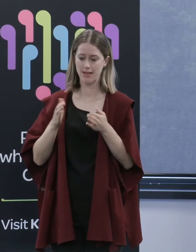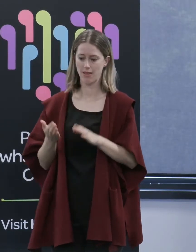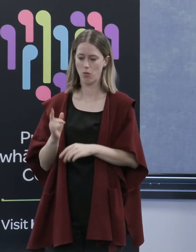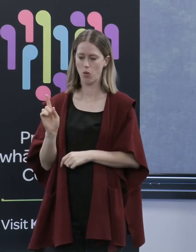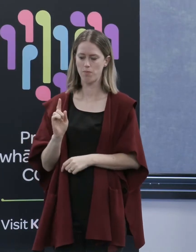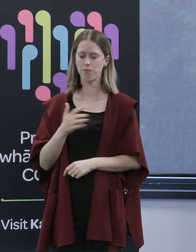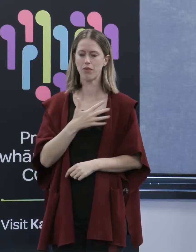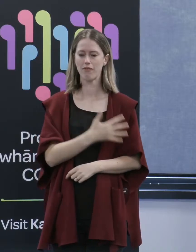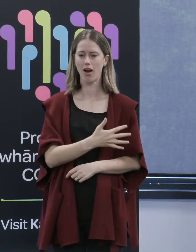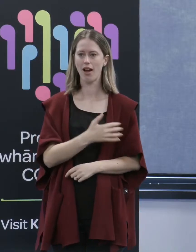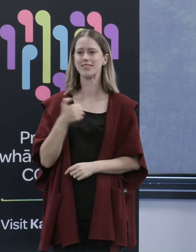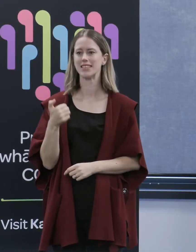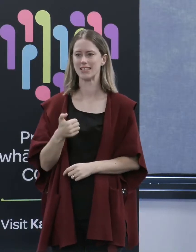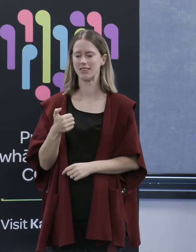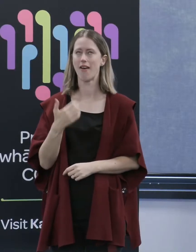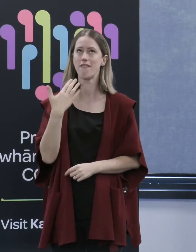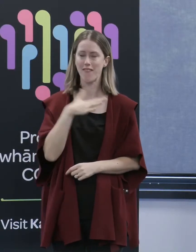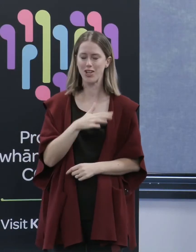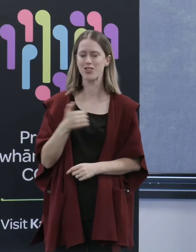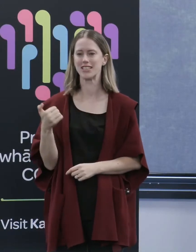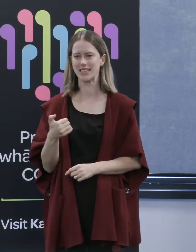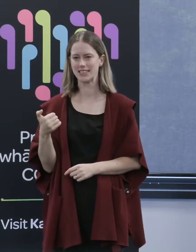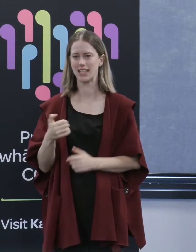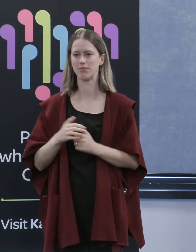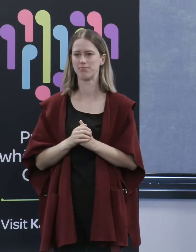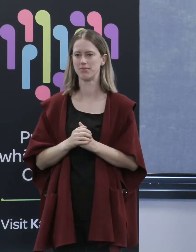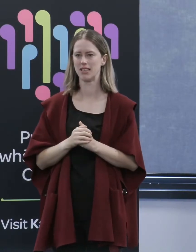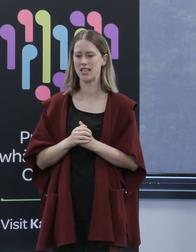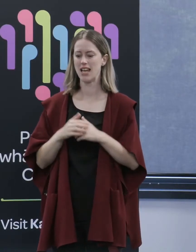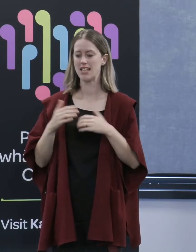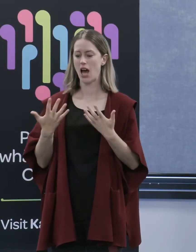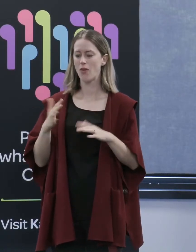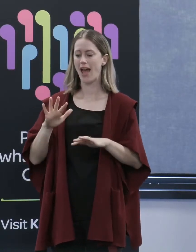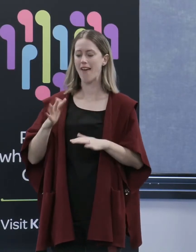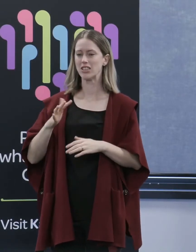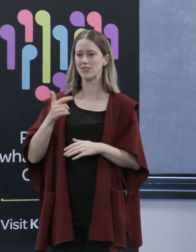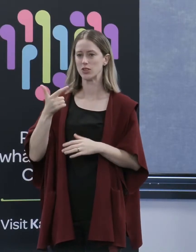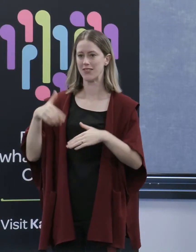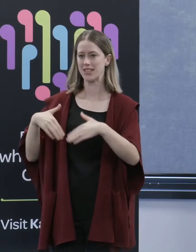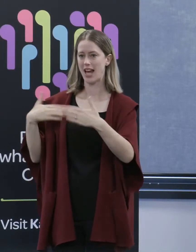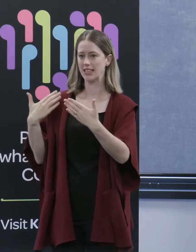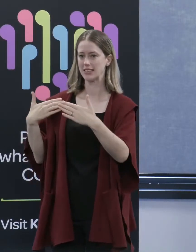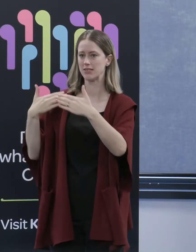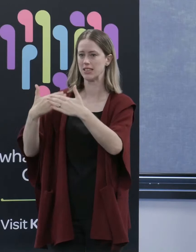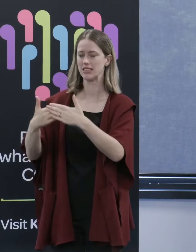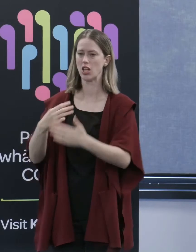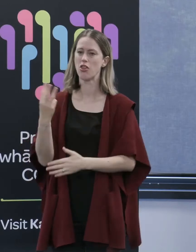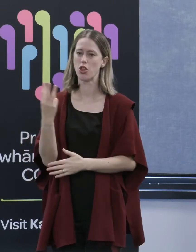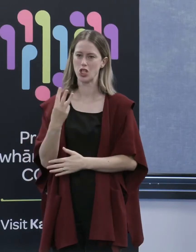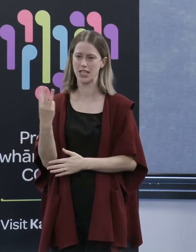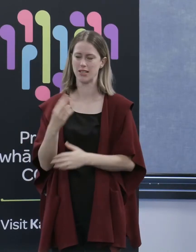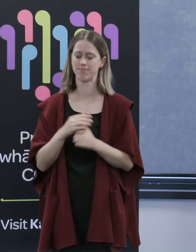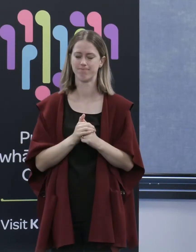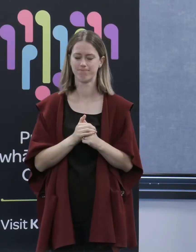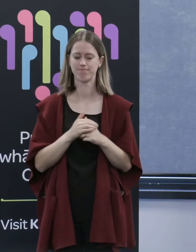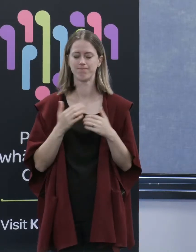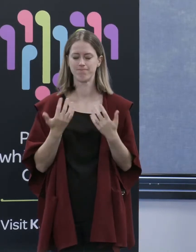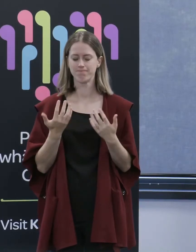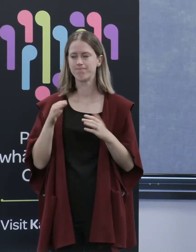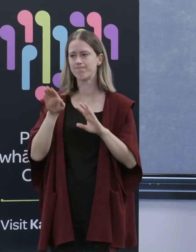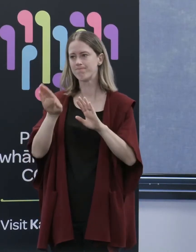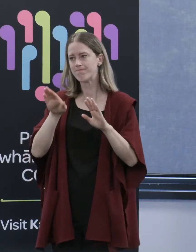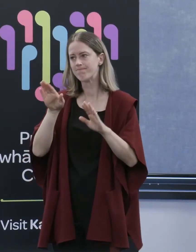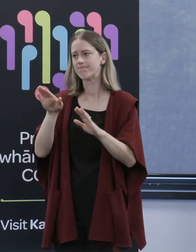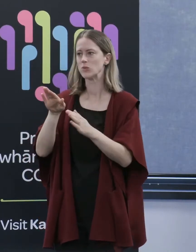is 516, and the 7-day rolling average is now 13. My sincere condolences as ever